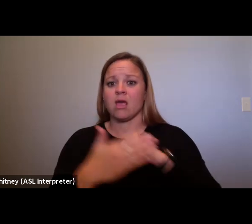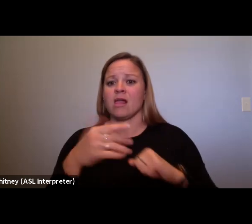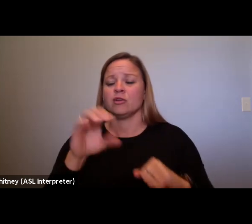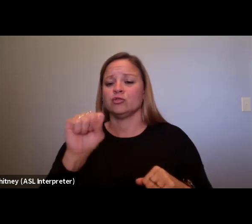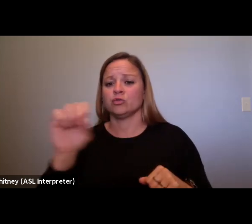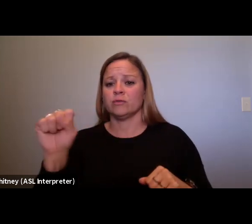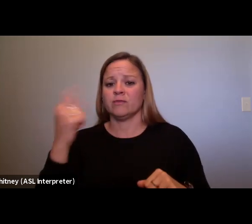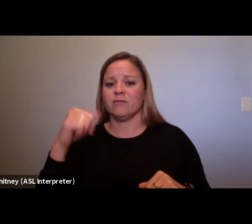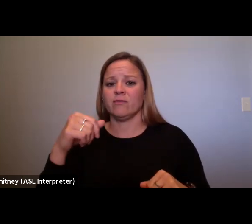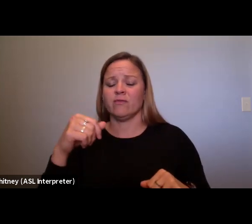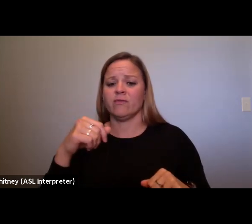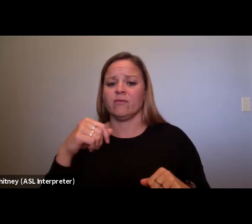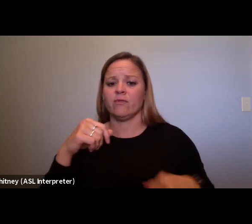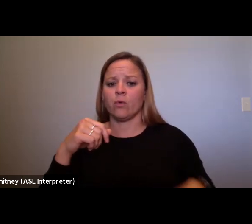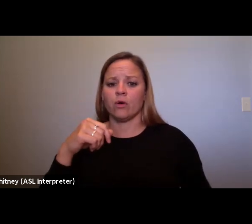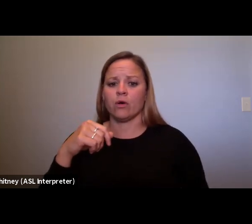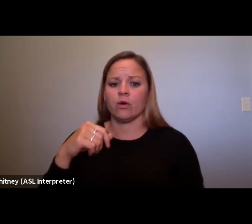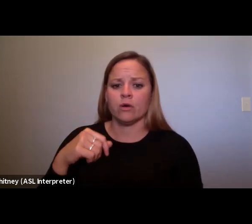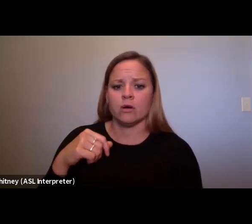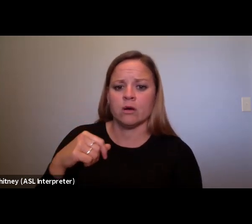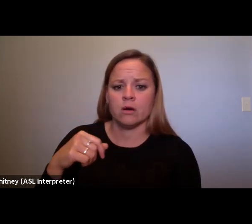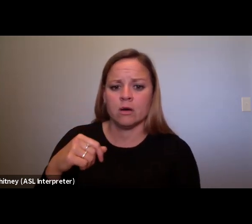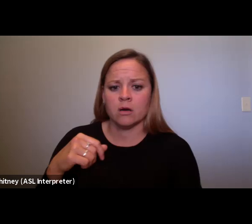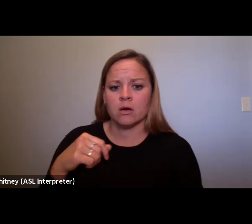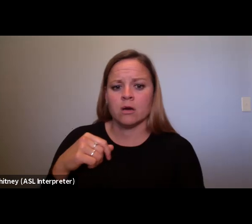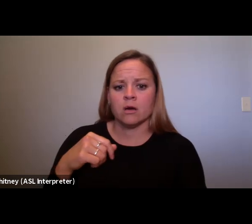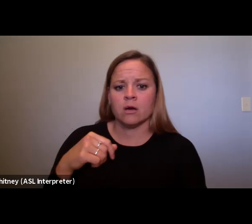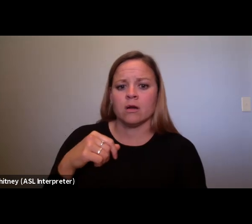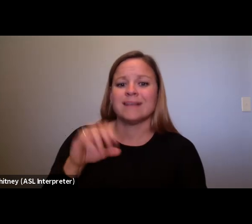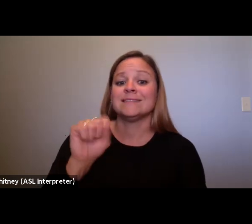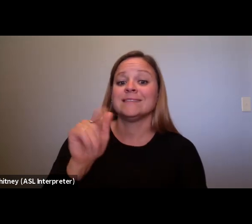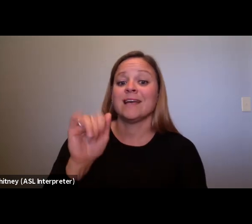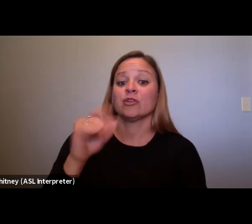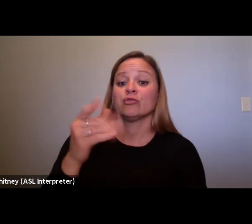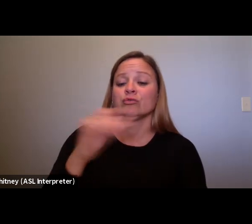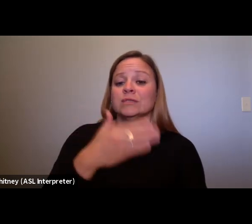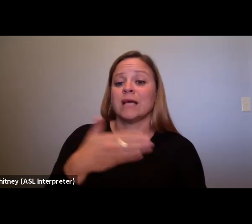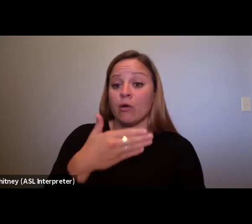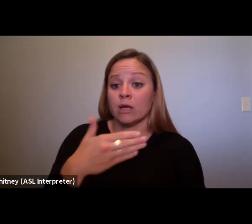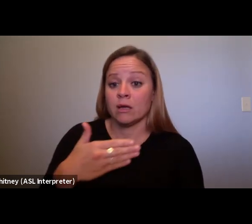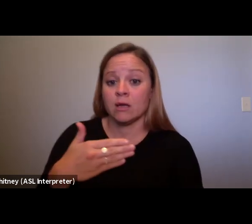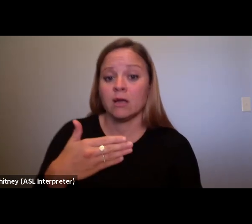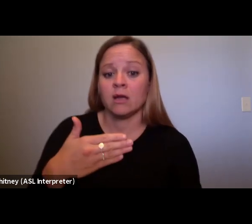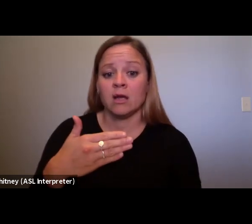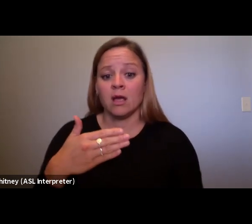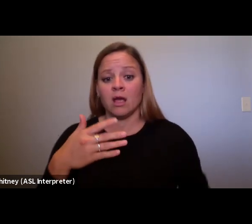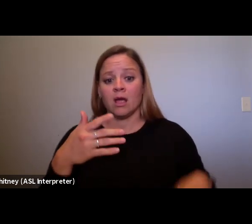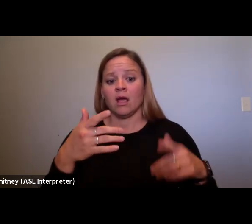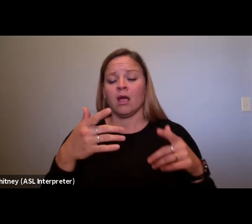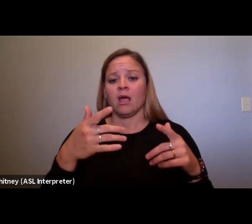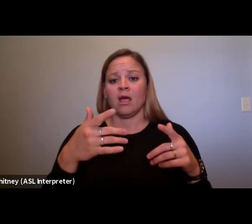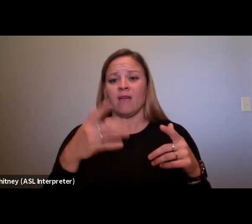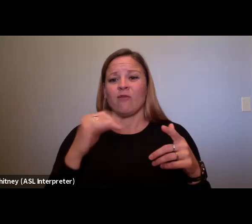for HDAP services as well, because they got aware of, the work that we have been doing on placing and securing affordable housing